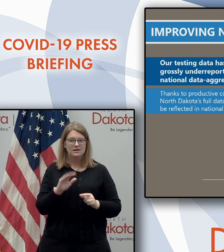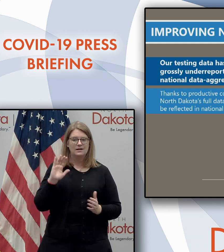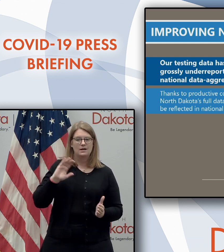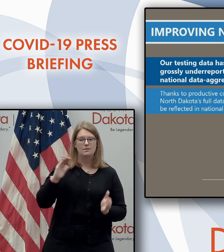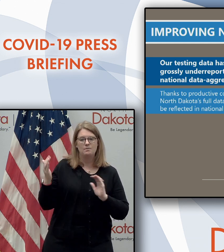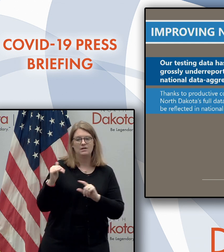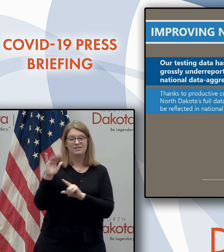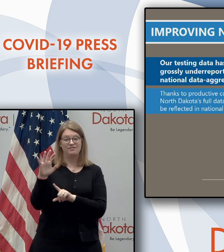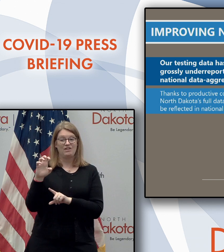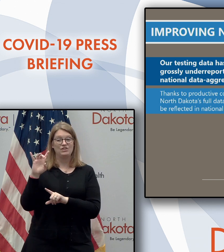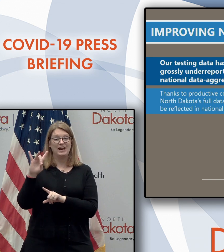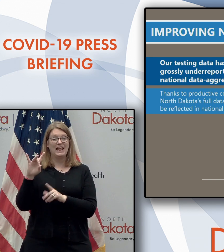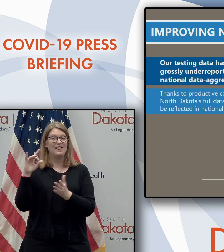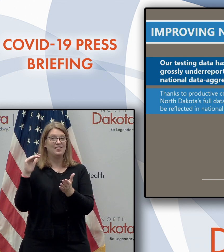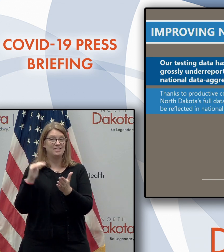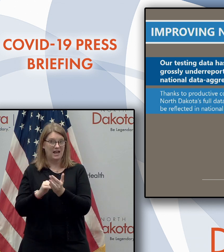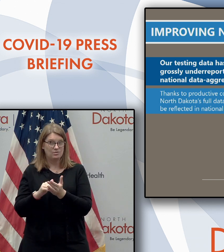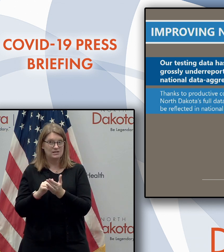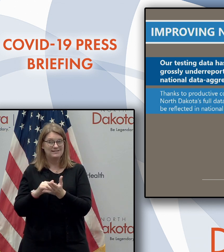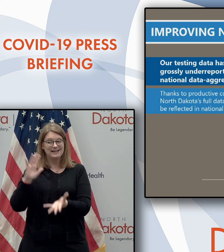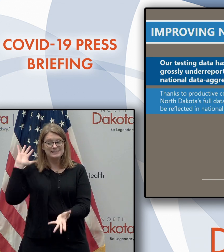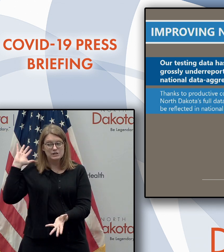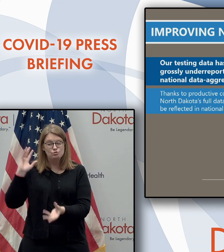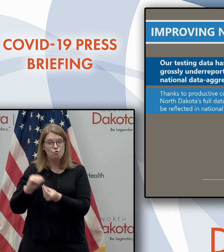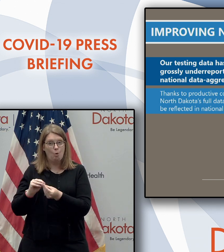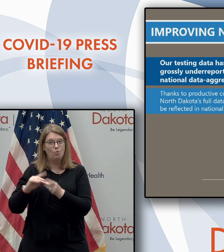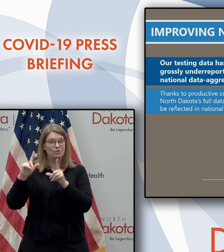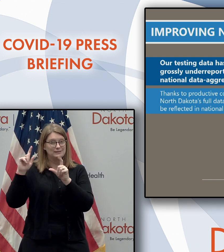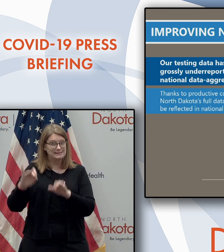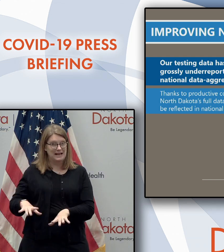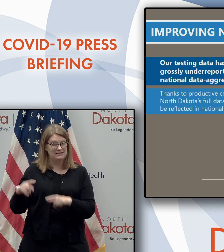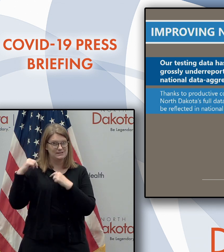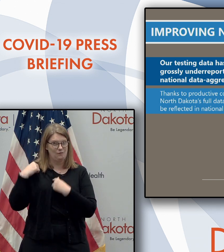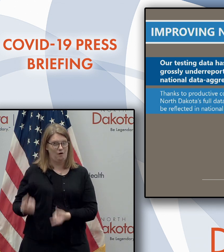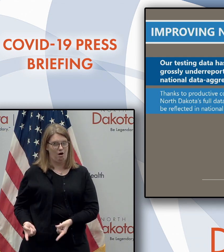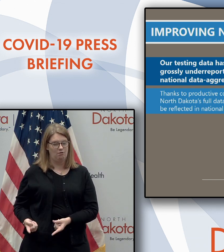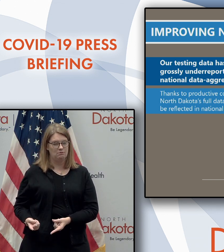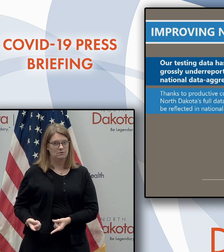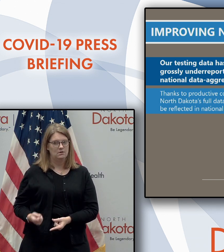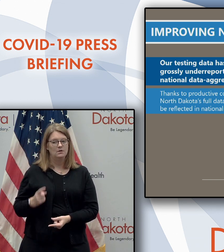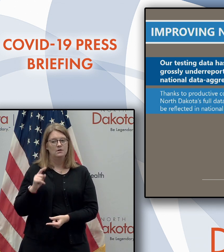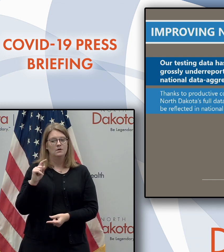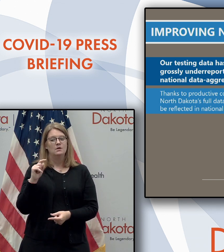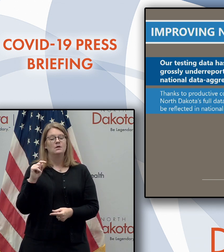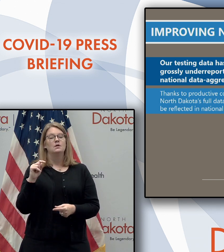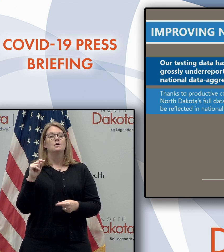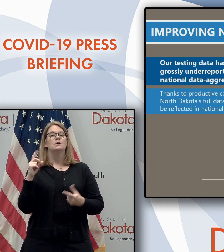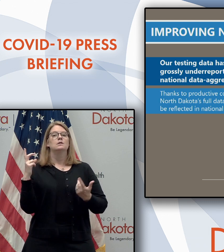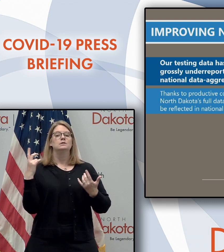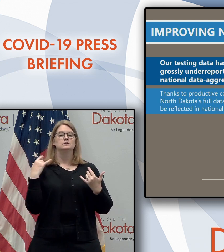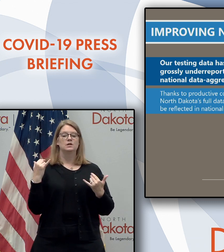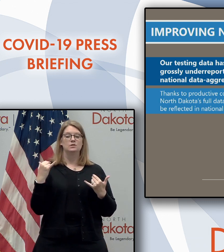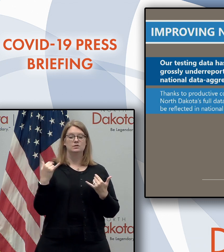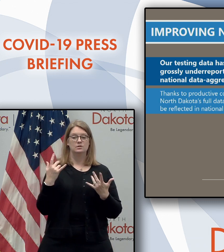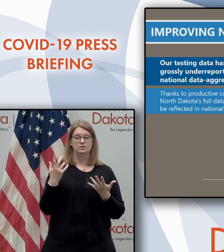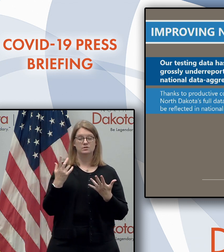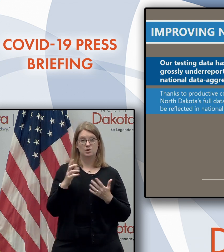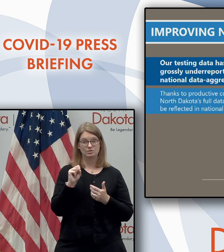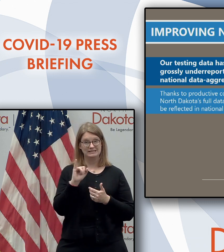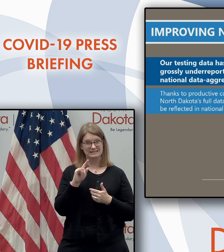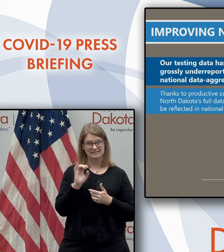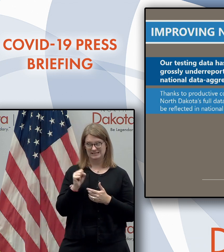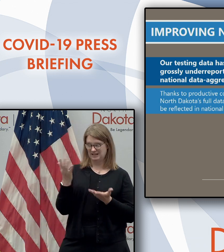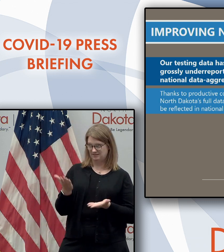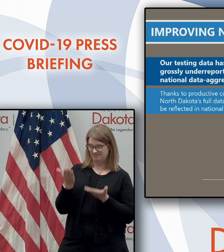the 508,000, which is the actual total tests that we have conducted. So when we update those sites, the